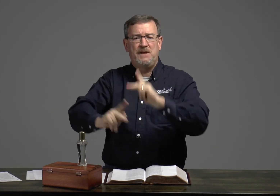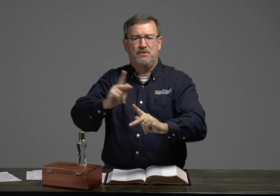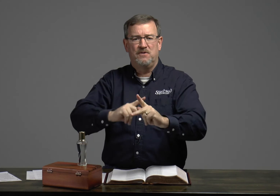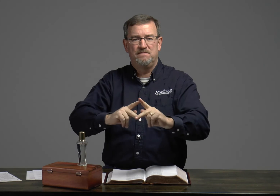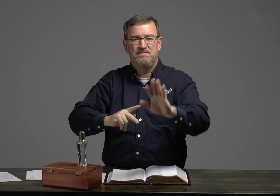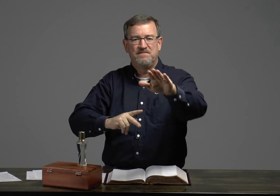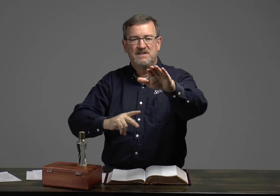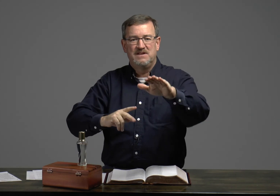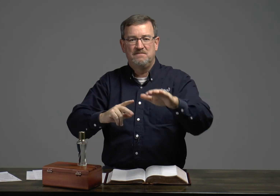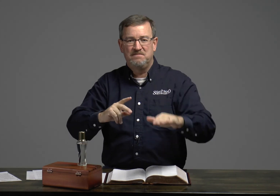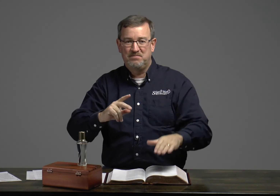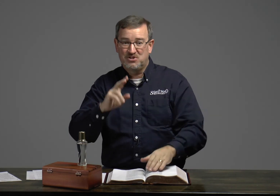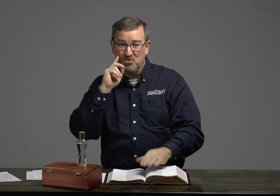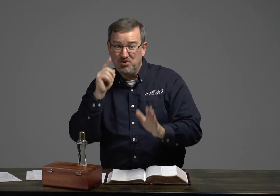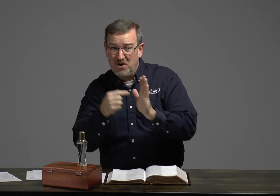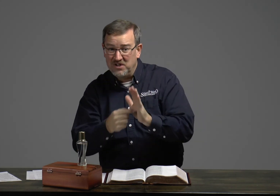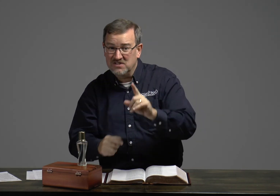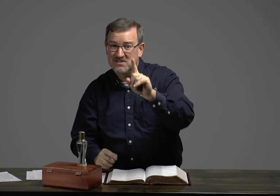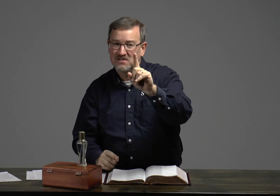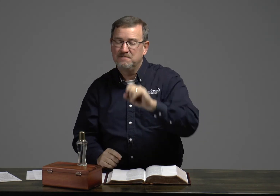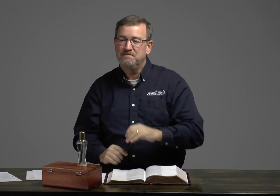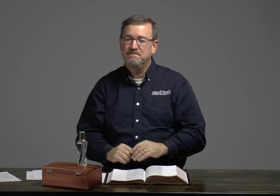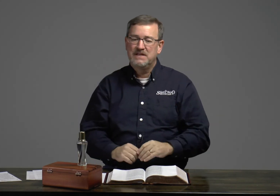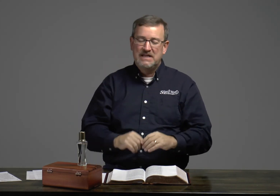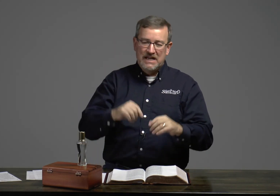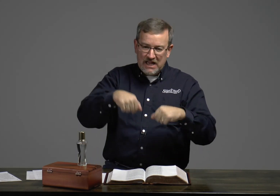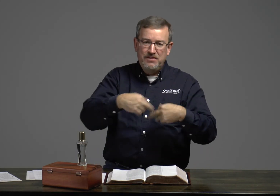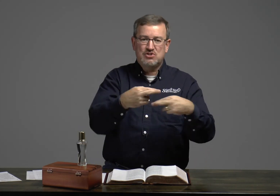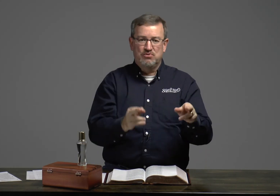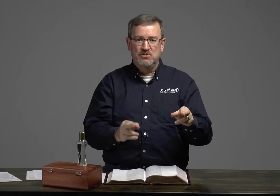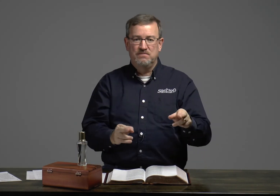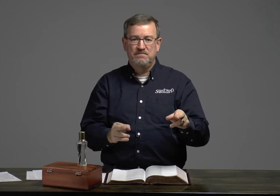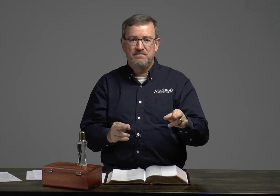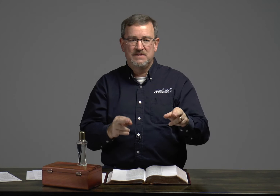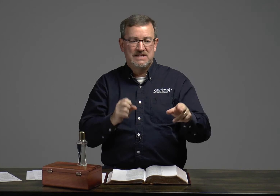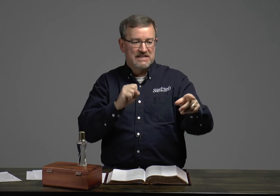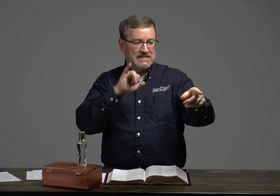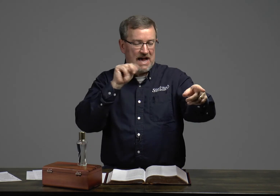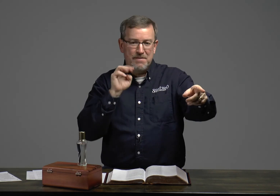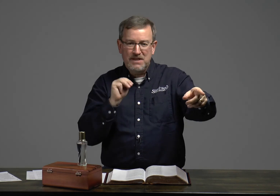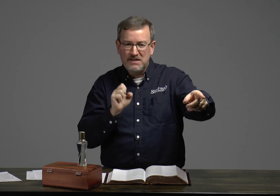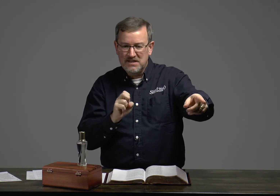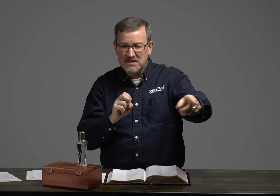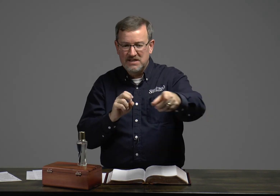people. But you'll notice, in this room, Simon,